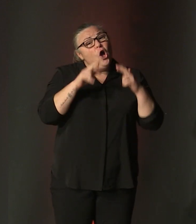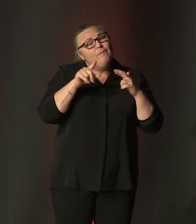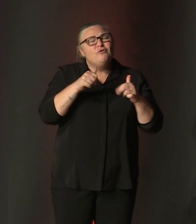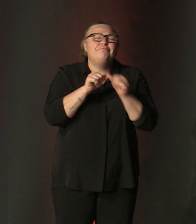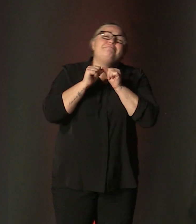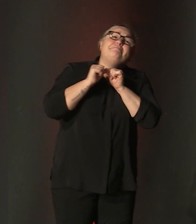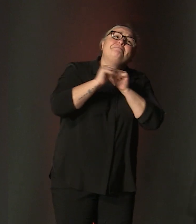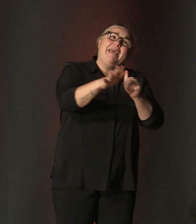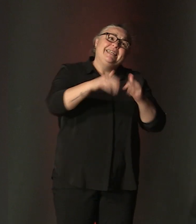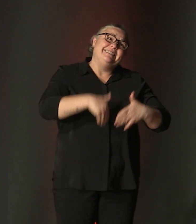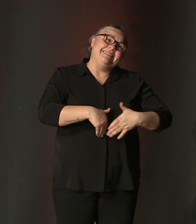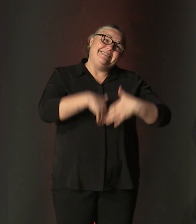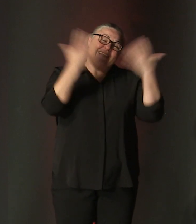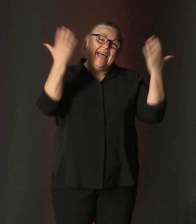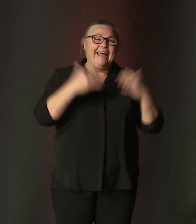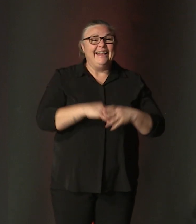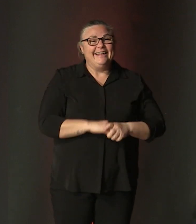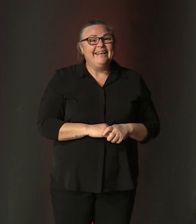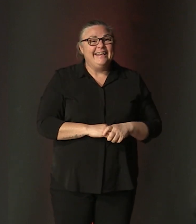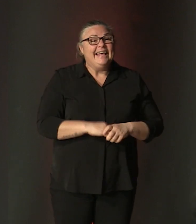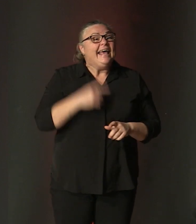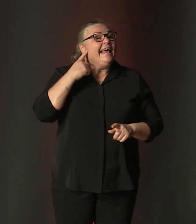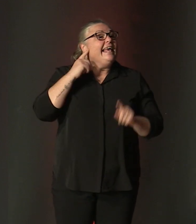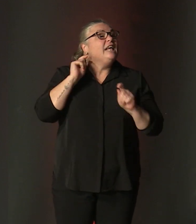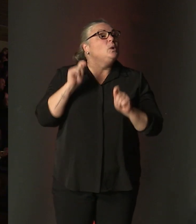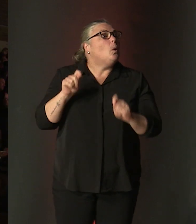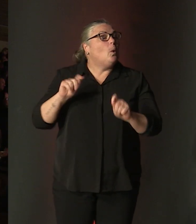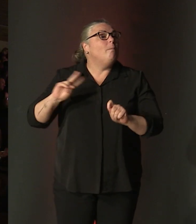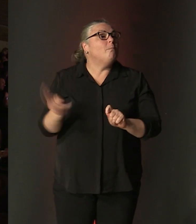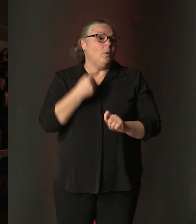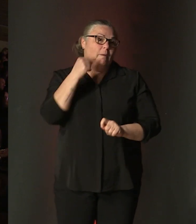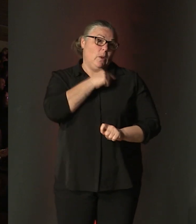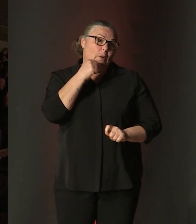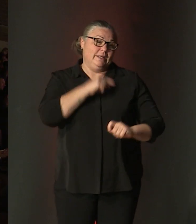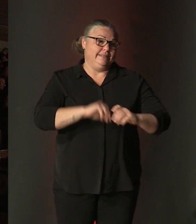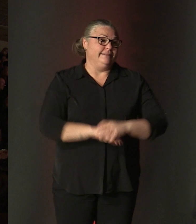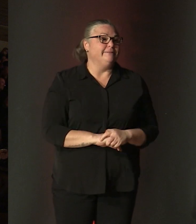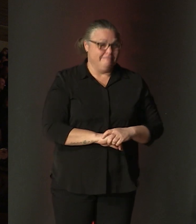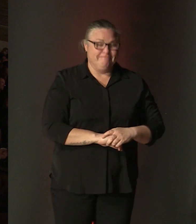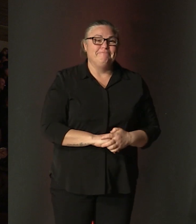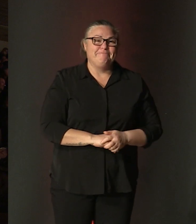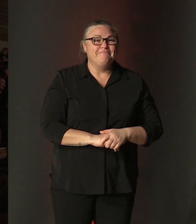the best day. Ignore the boys.